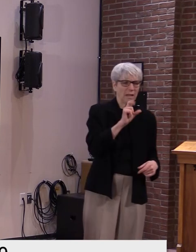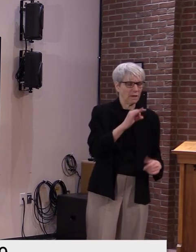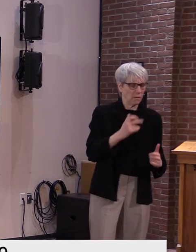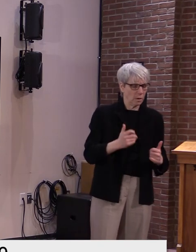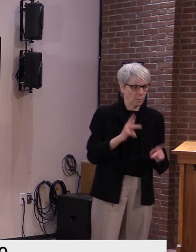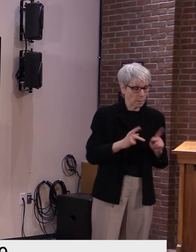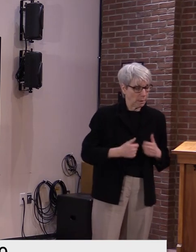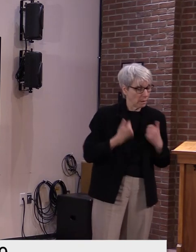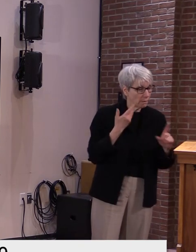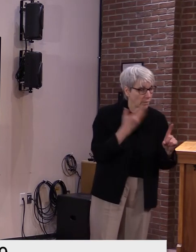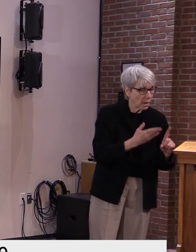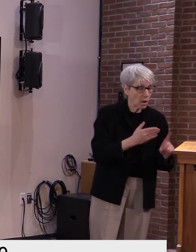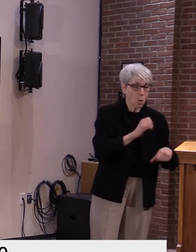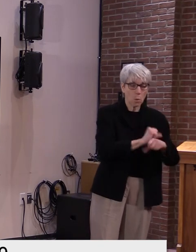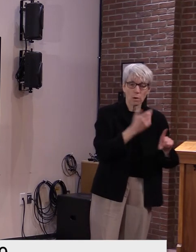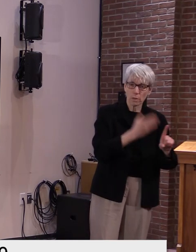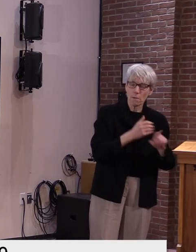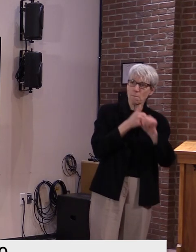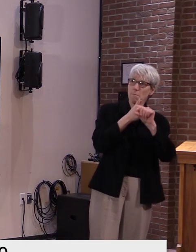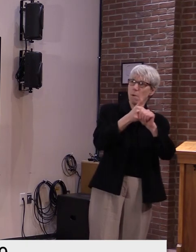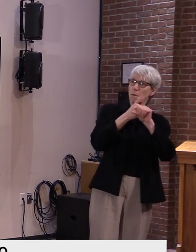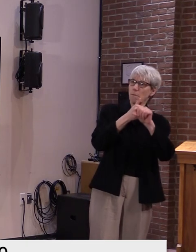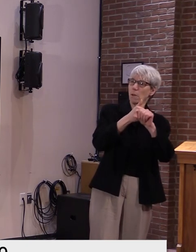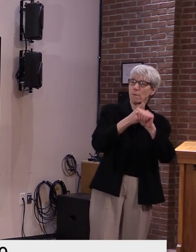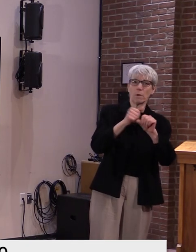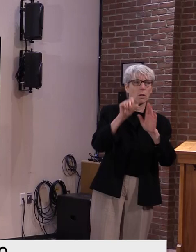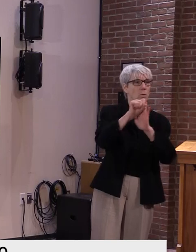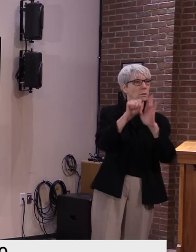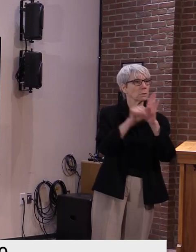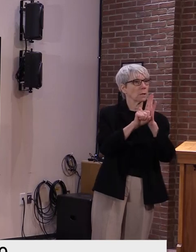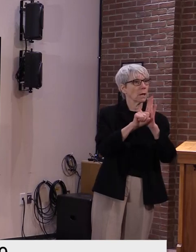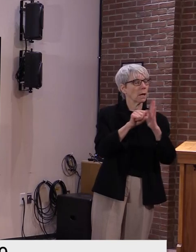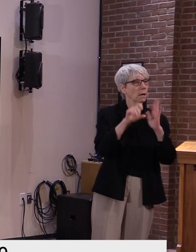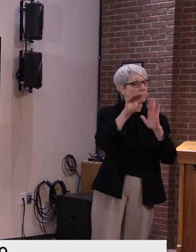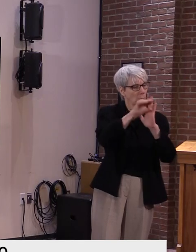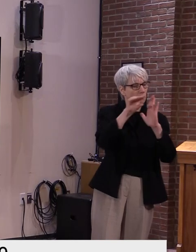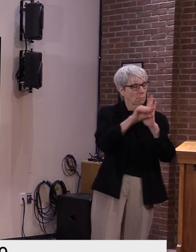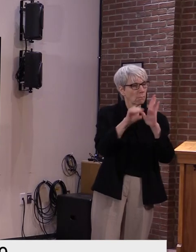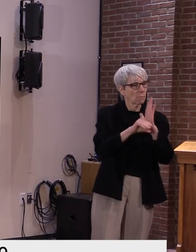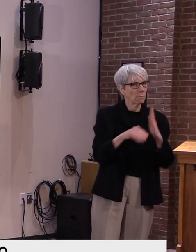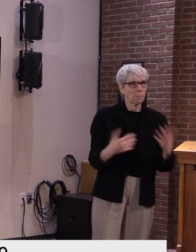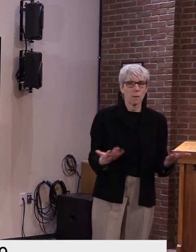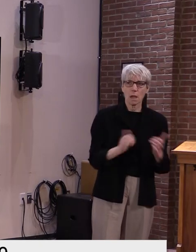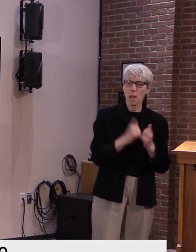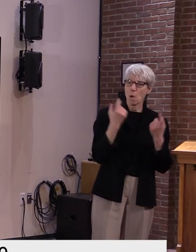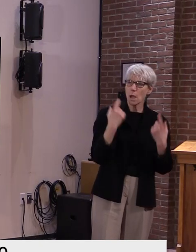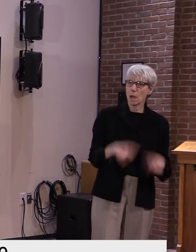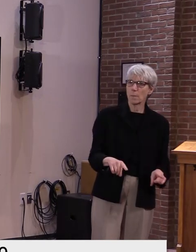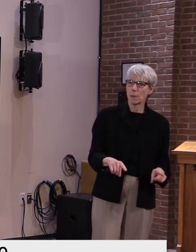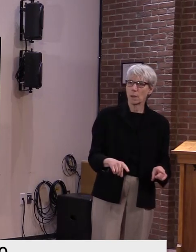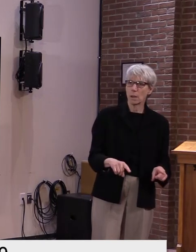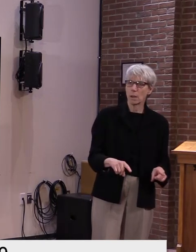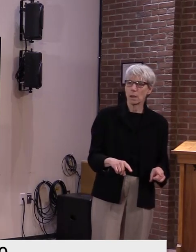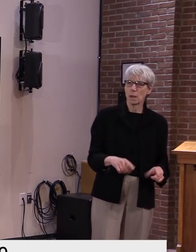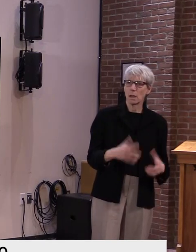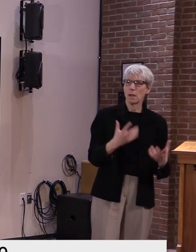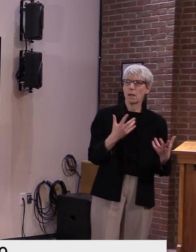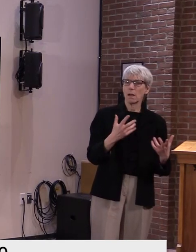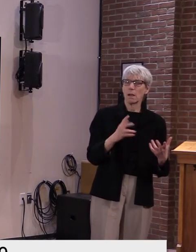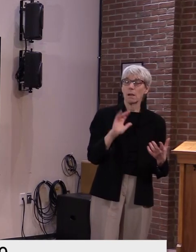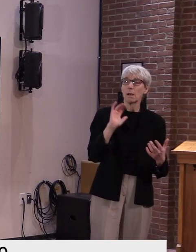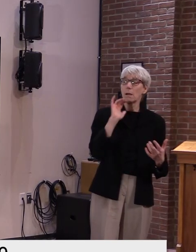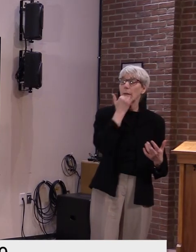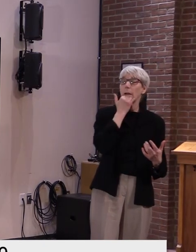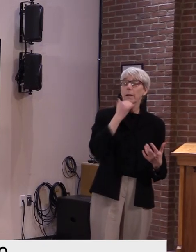prevent spread? Like, basically, I think they want to know, where is the breakdown that's allowing the infection to spread once a staff